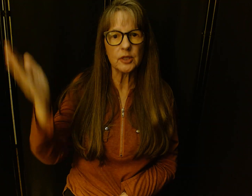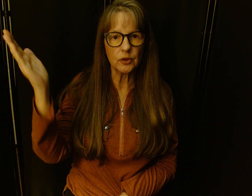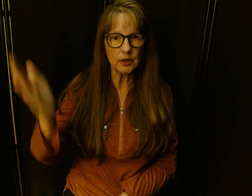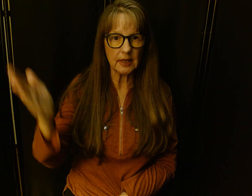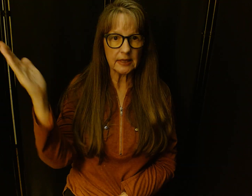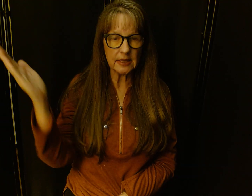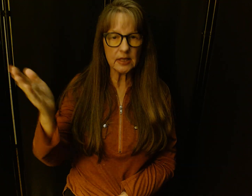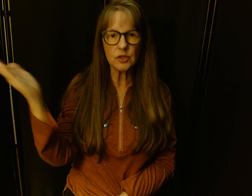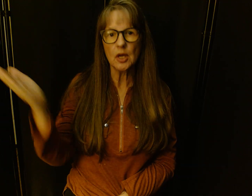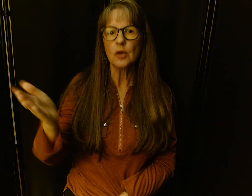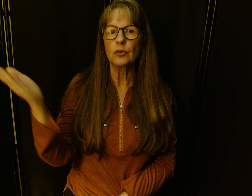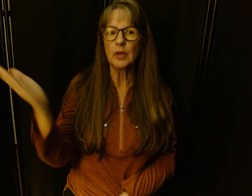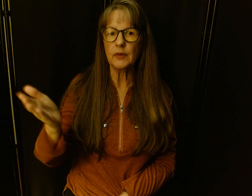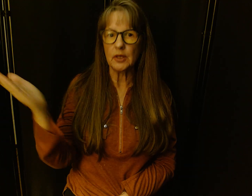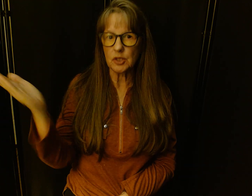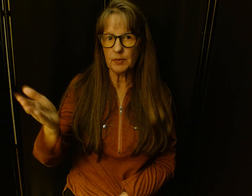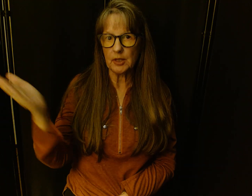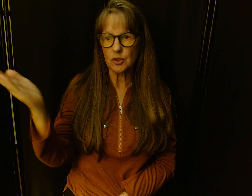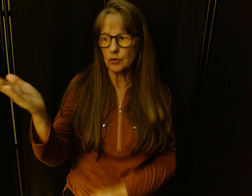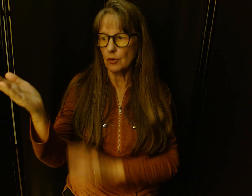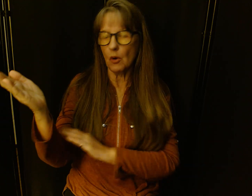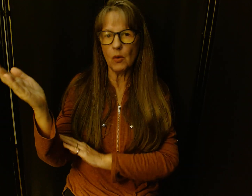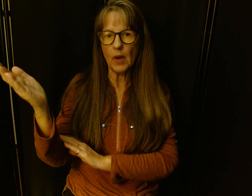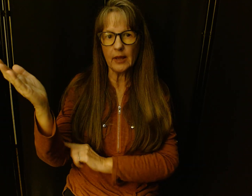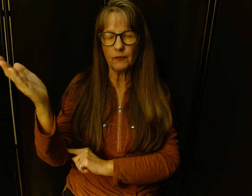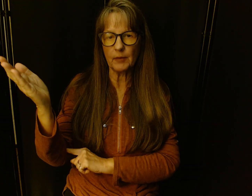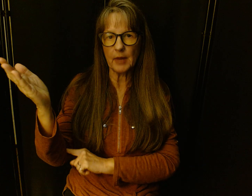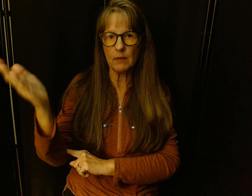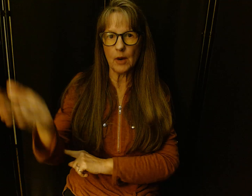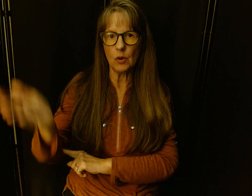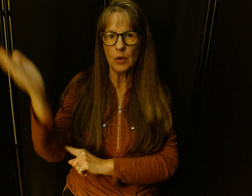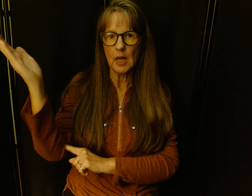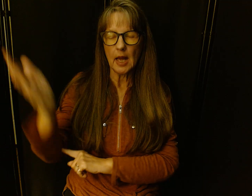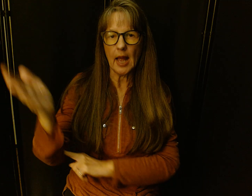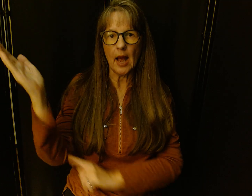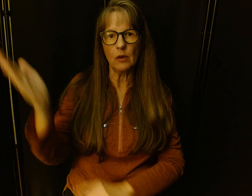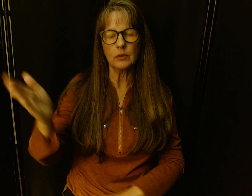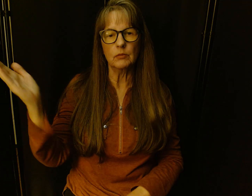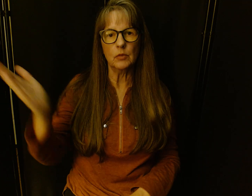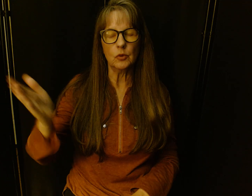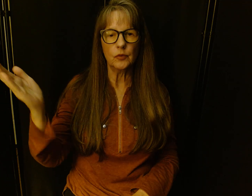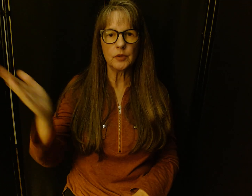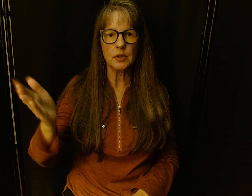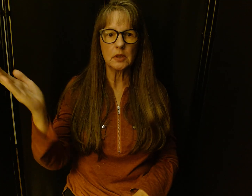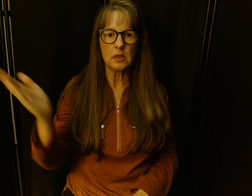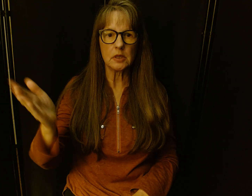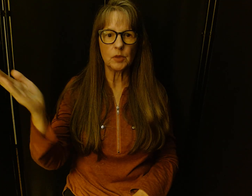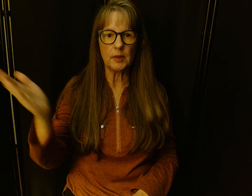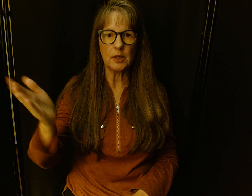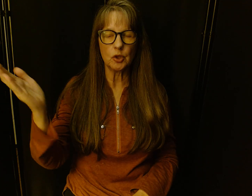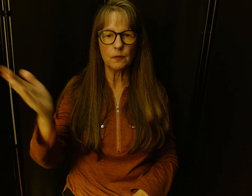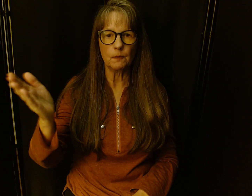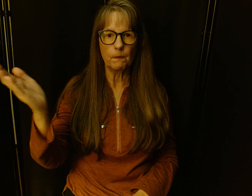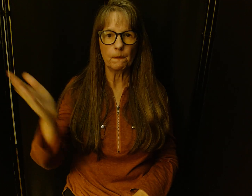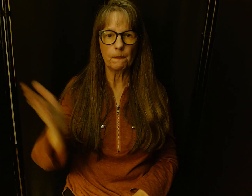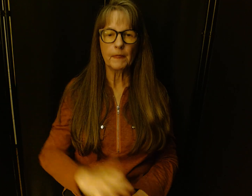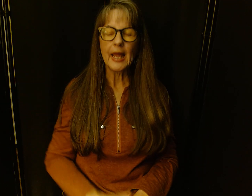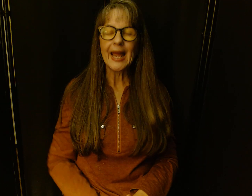it like this. You're giving this speech. Your whole hand from the elbow out moves is the speech. And